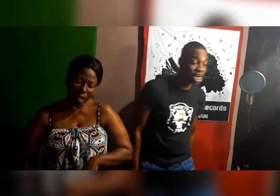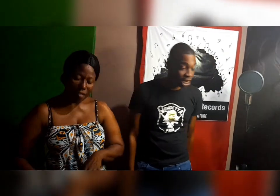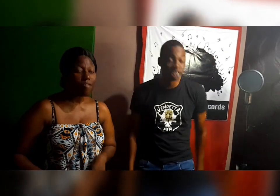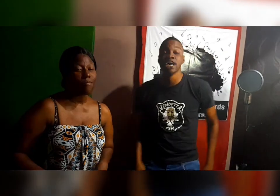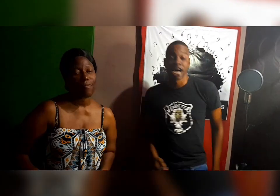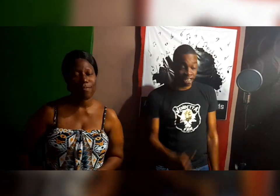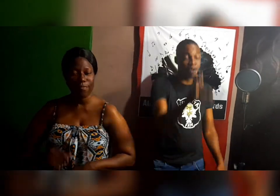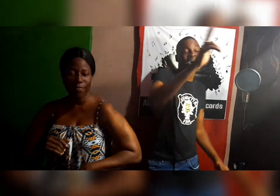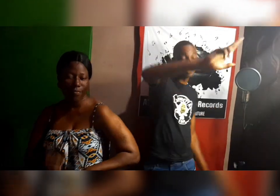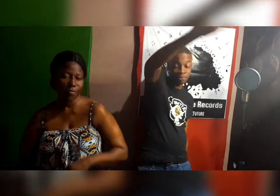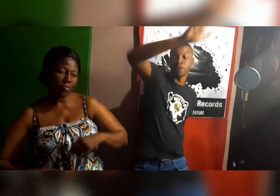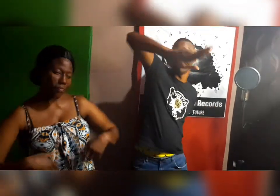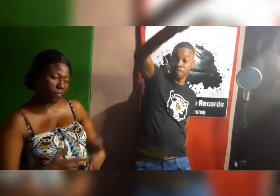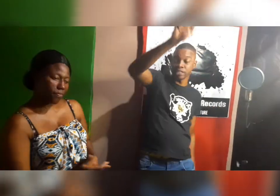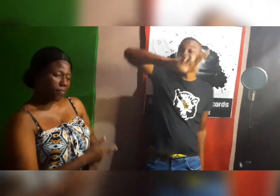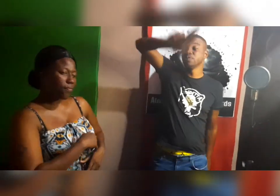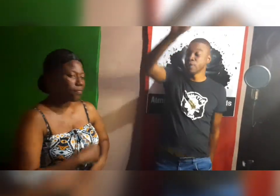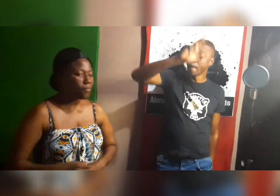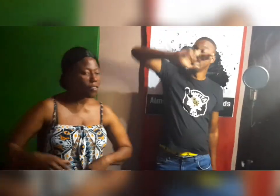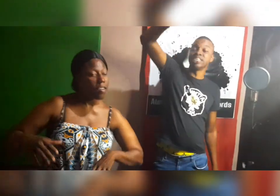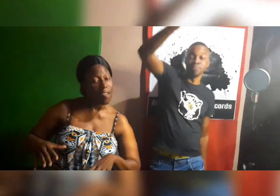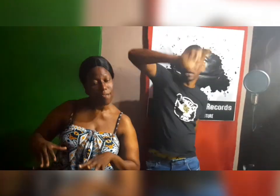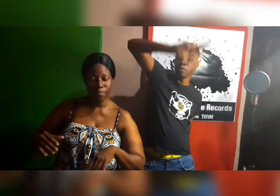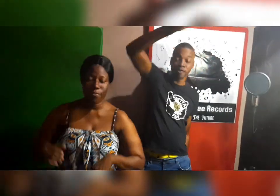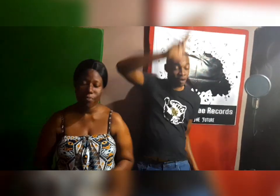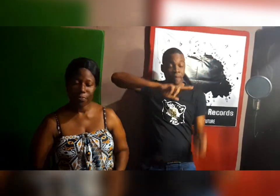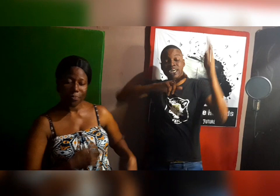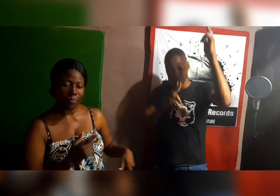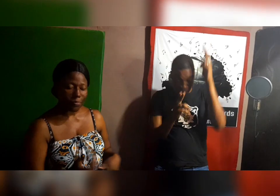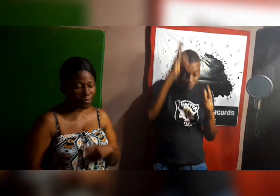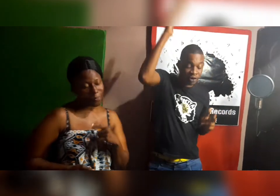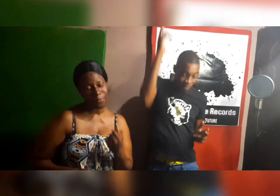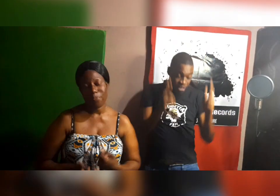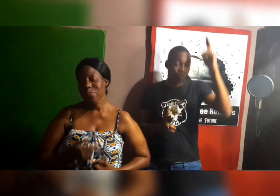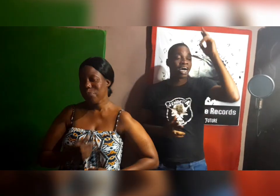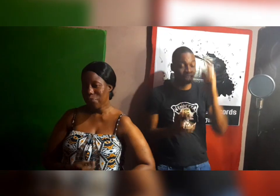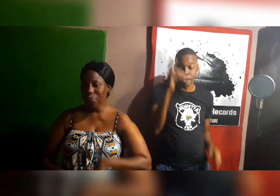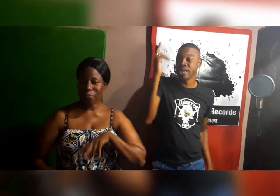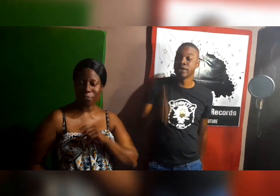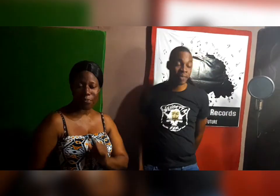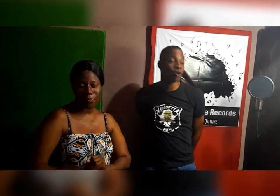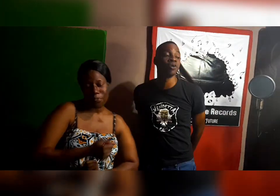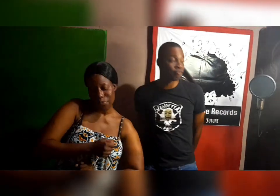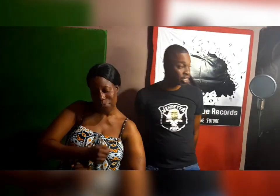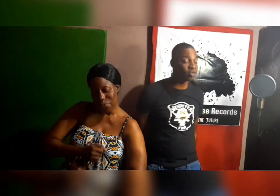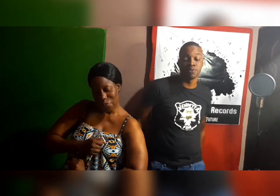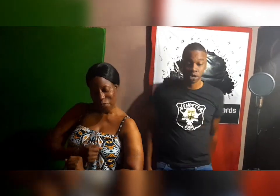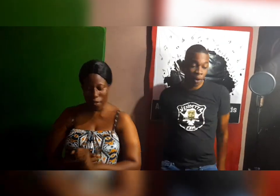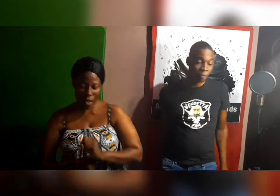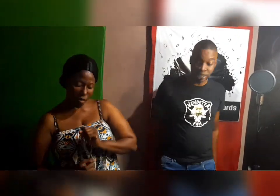not light. I say me madam, me a work for now. Madam, me a work for me. Madam, me a work for now. I say me madam, me a work for now. Madam,